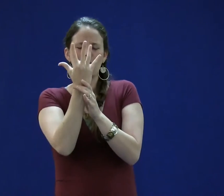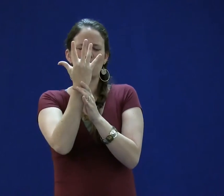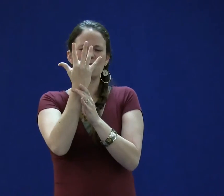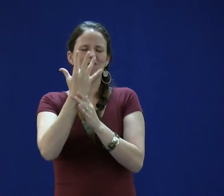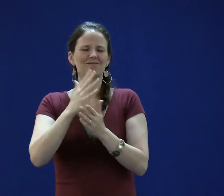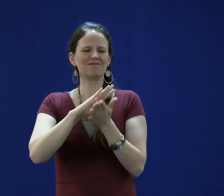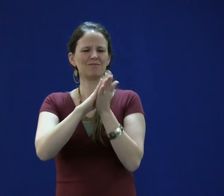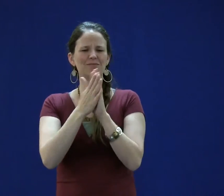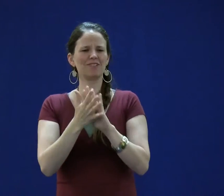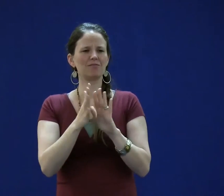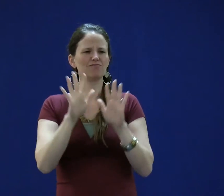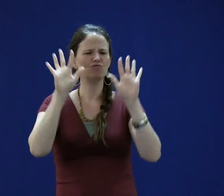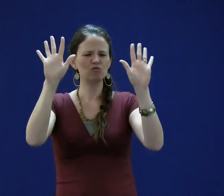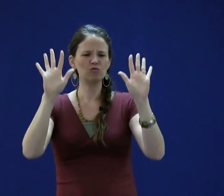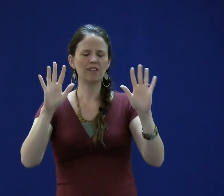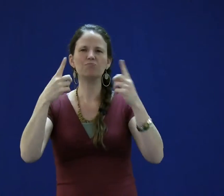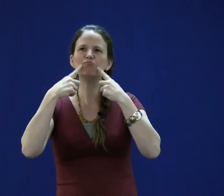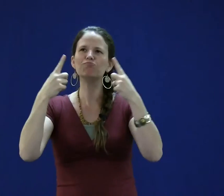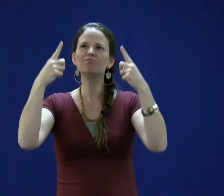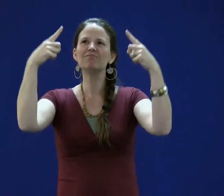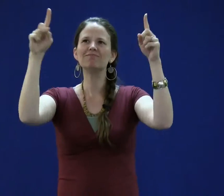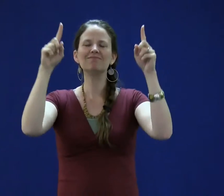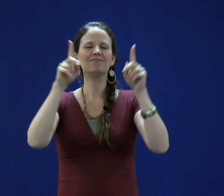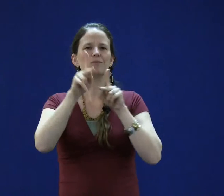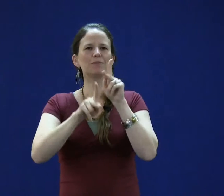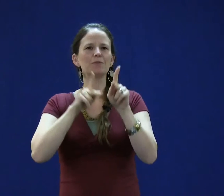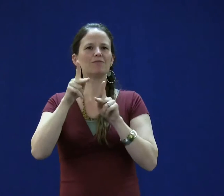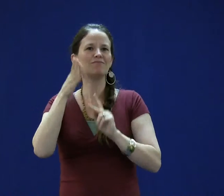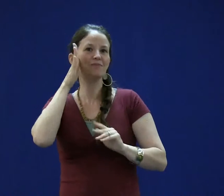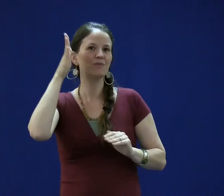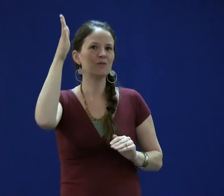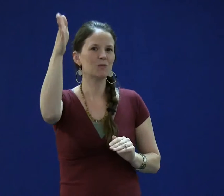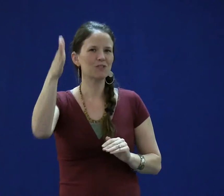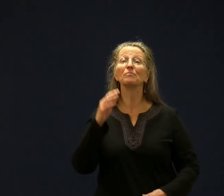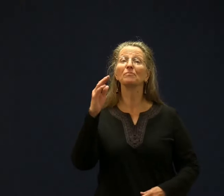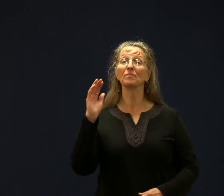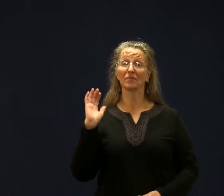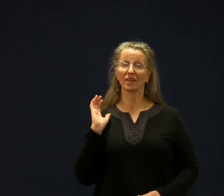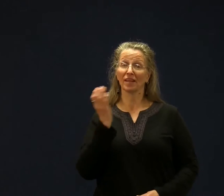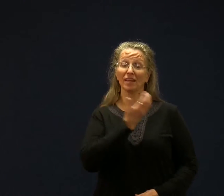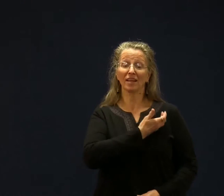and growth so they can become successful people in the